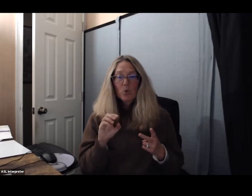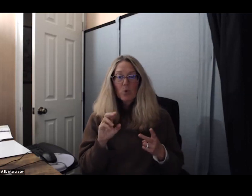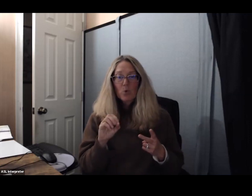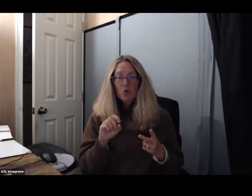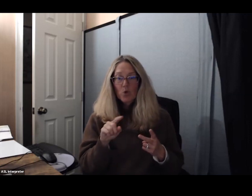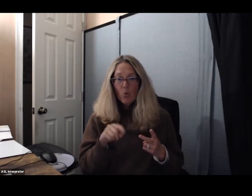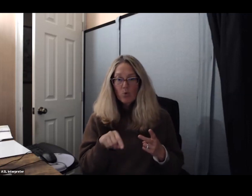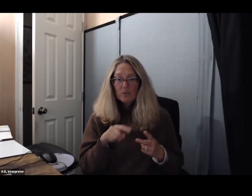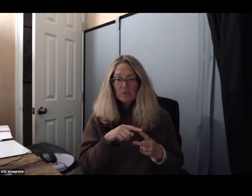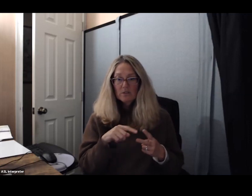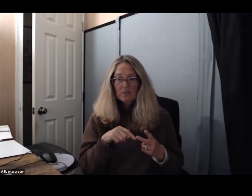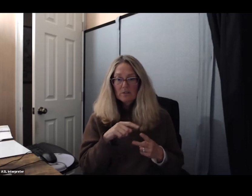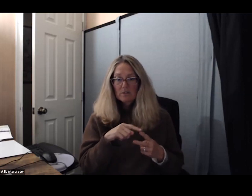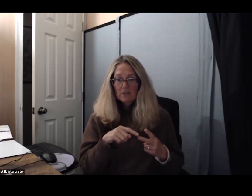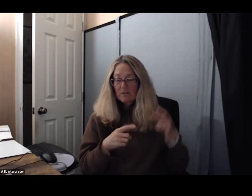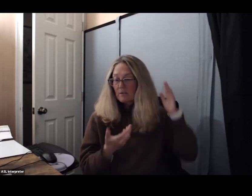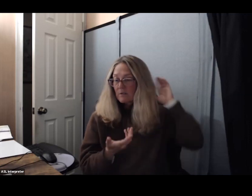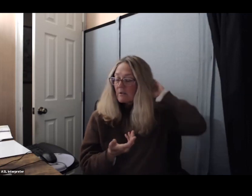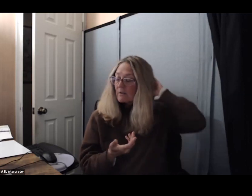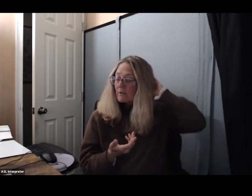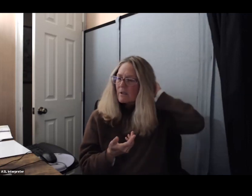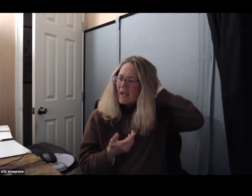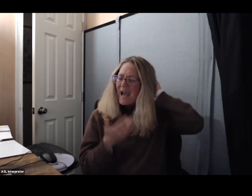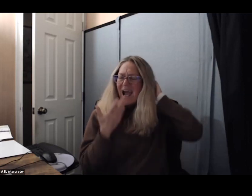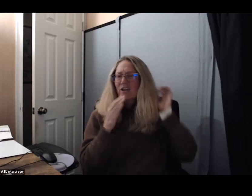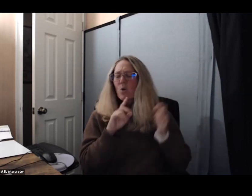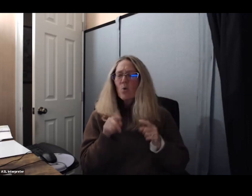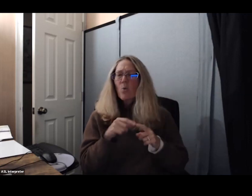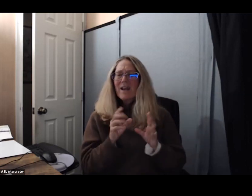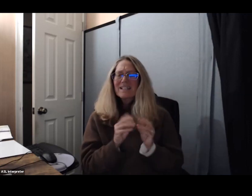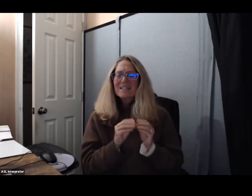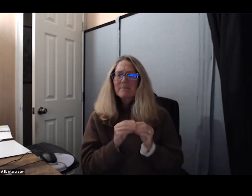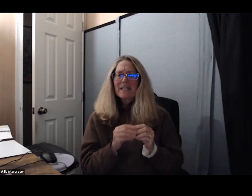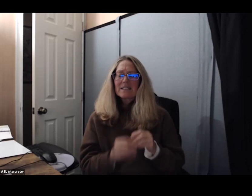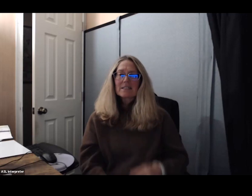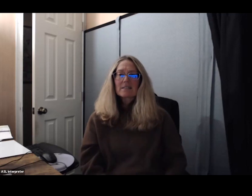you, I don't know when they meet.